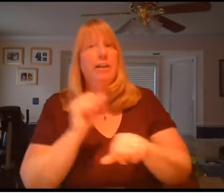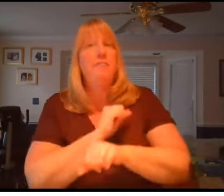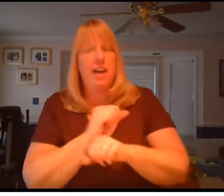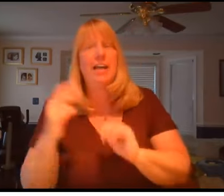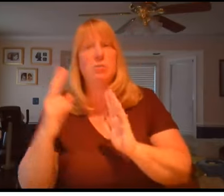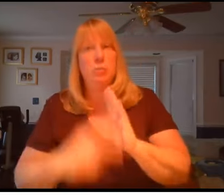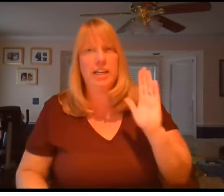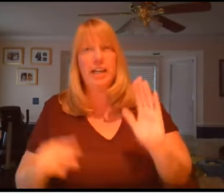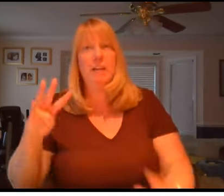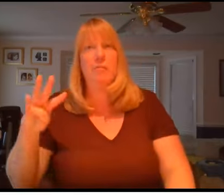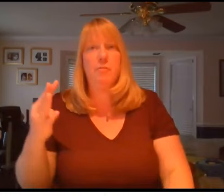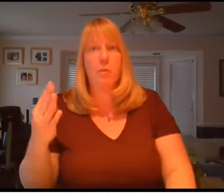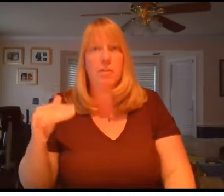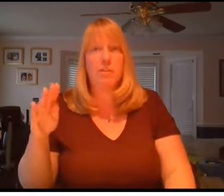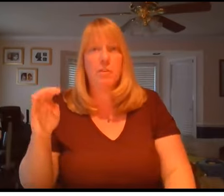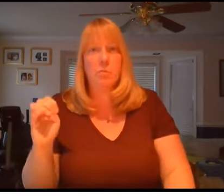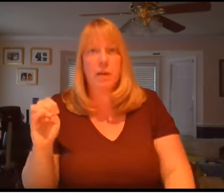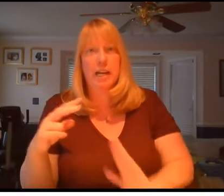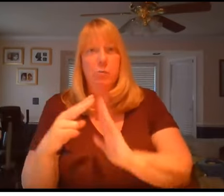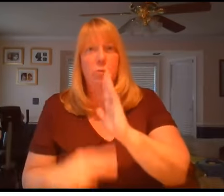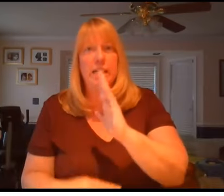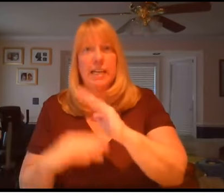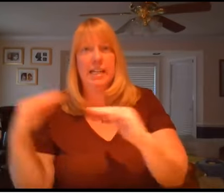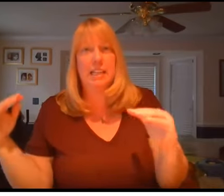The response was that deaf children